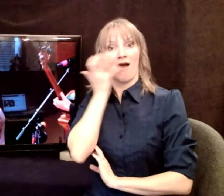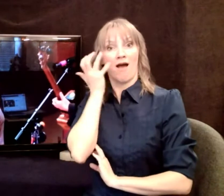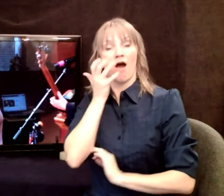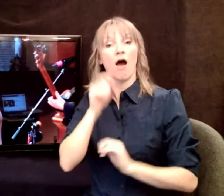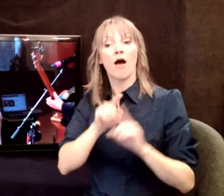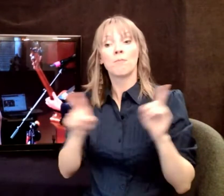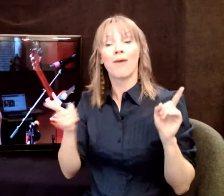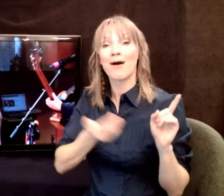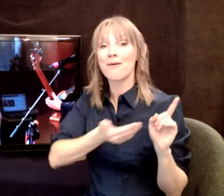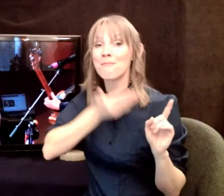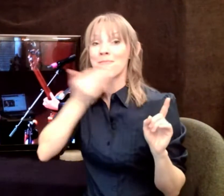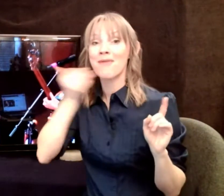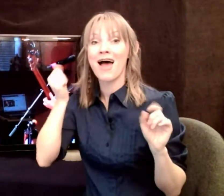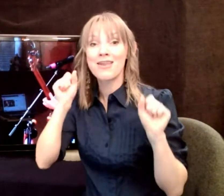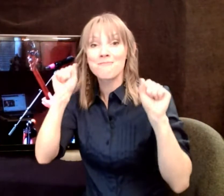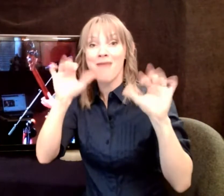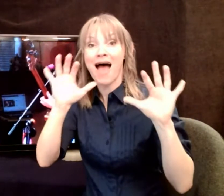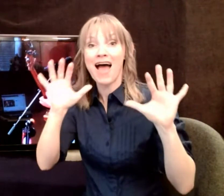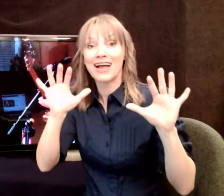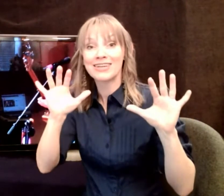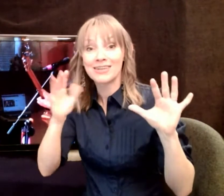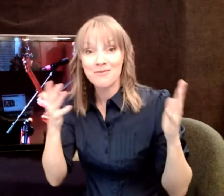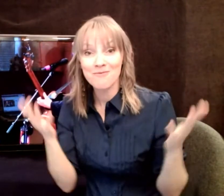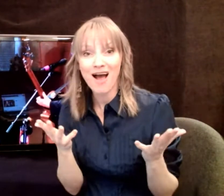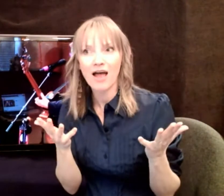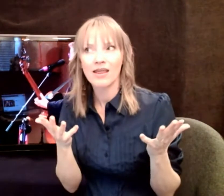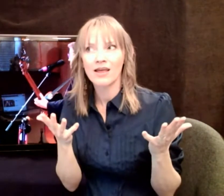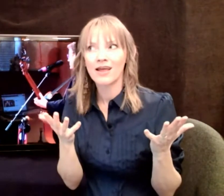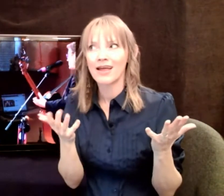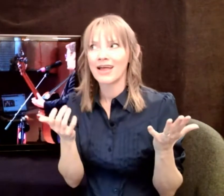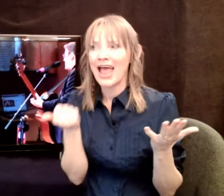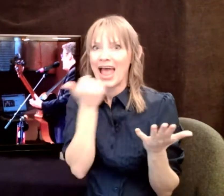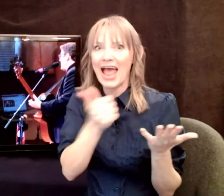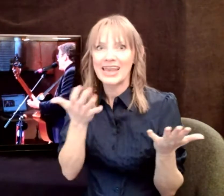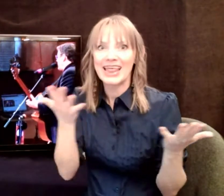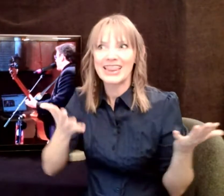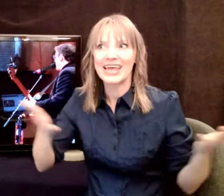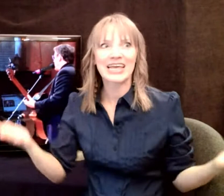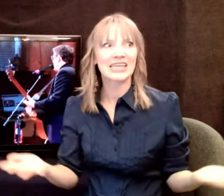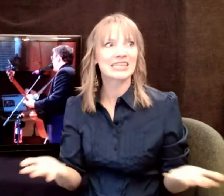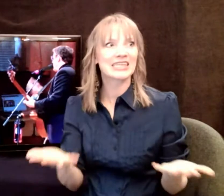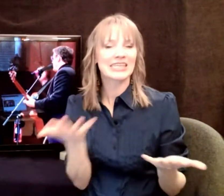trick is that anything is here at all.